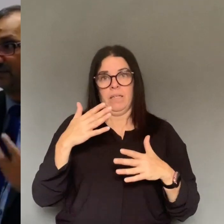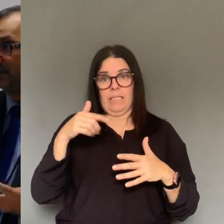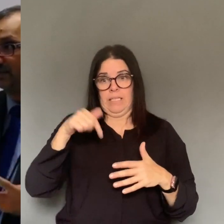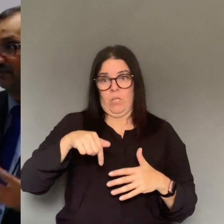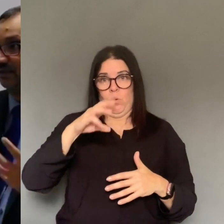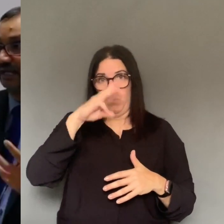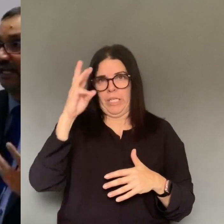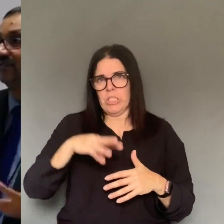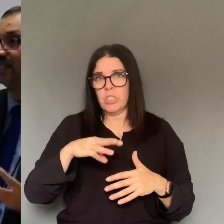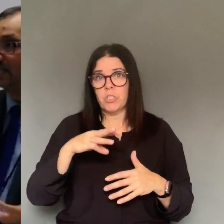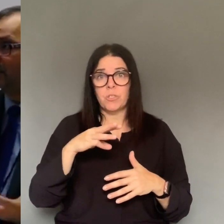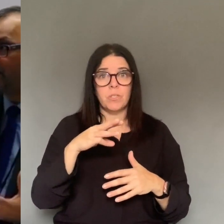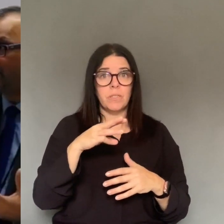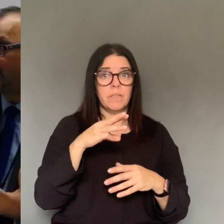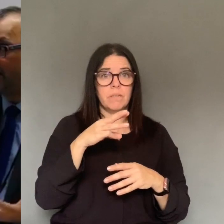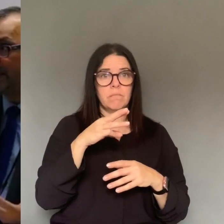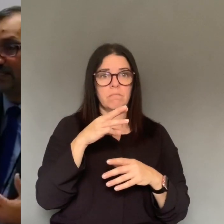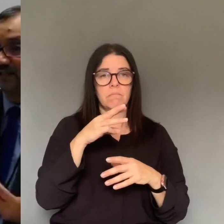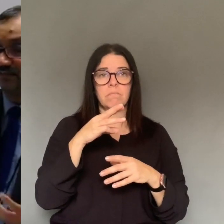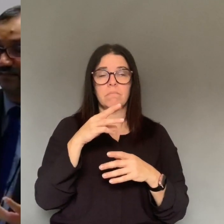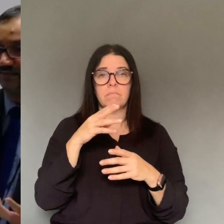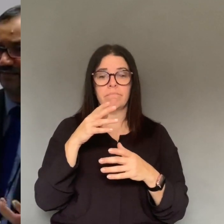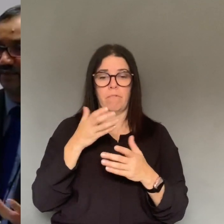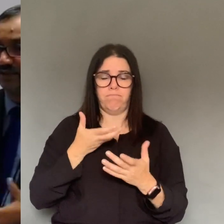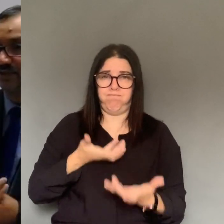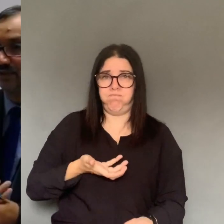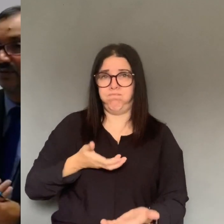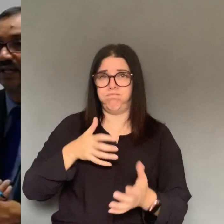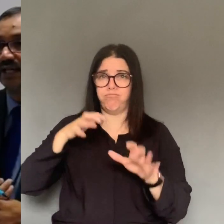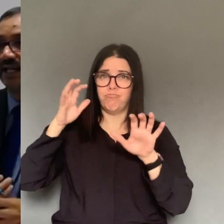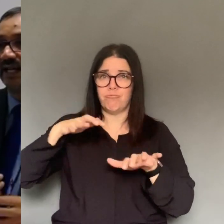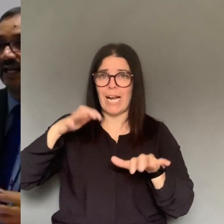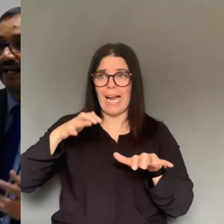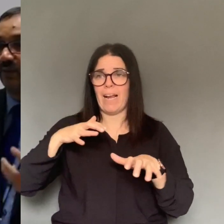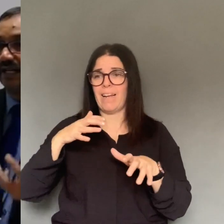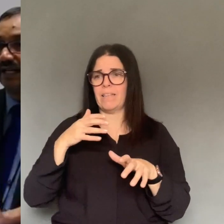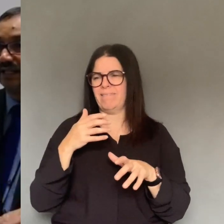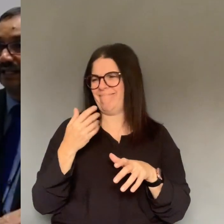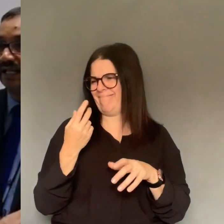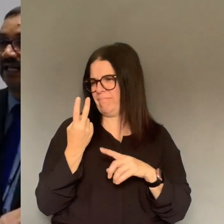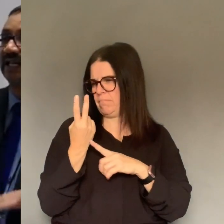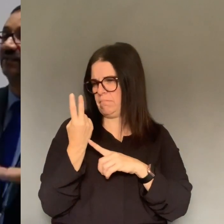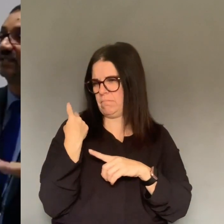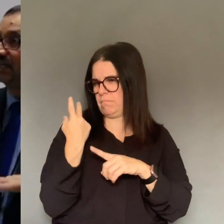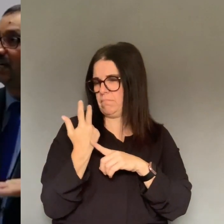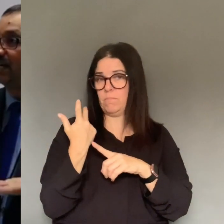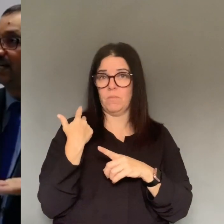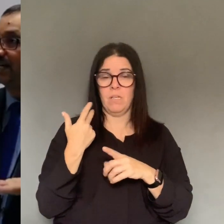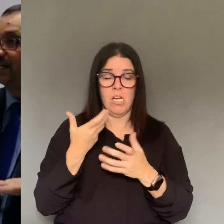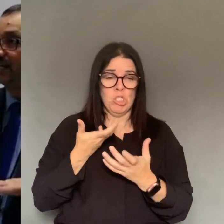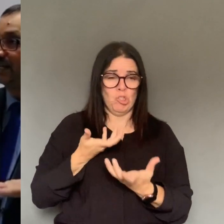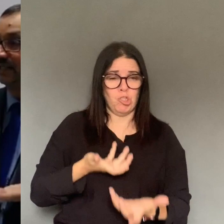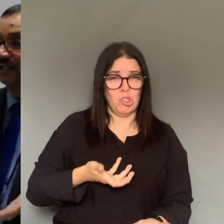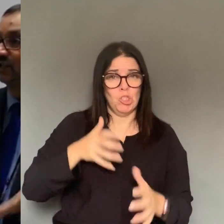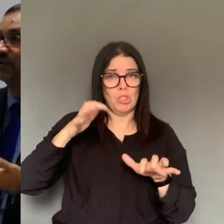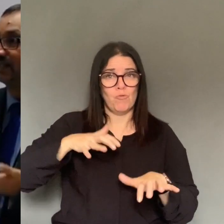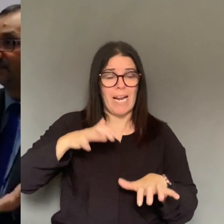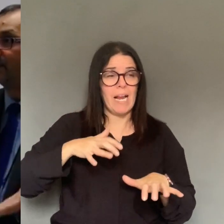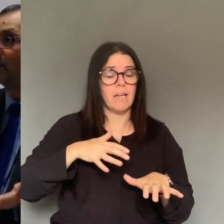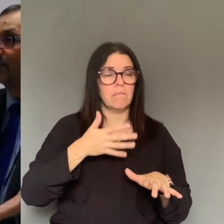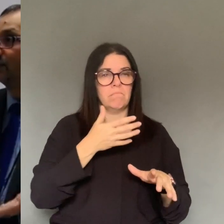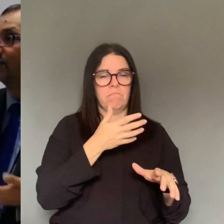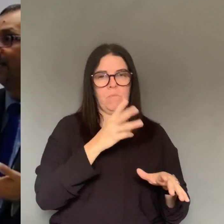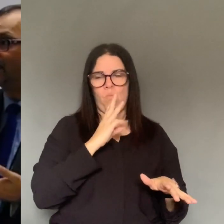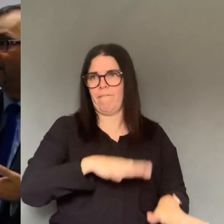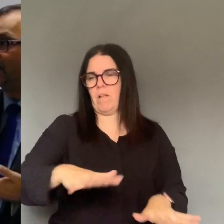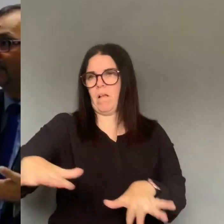of heavy downpour rain a few years ago. And when the lake levels are high, there is no exit for